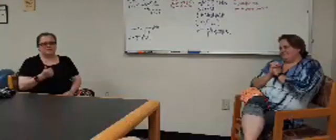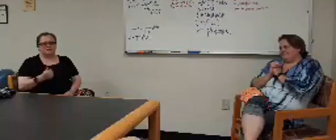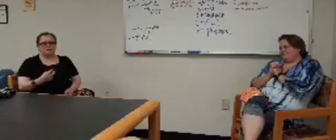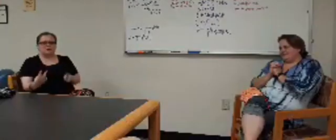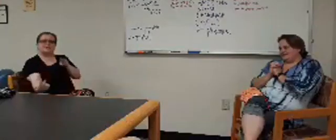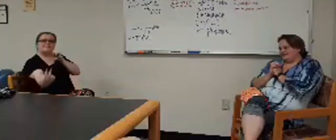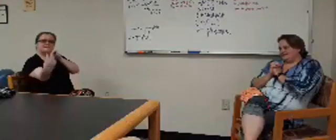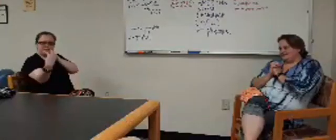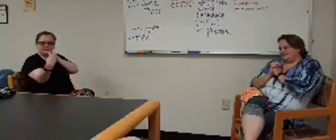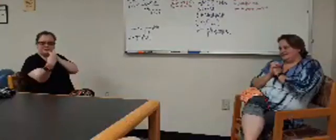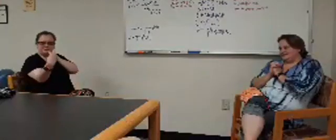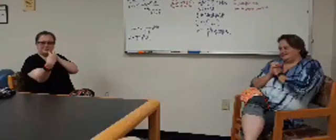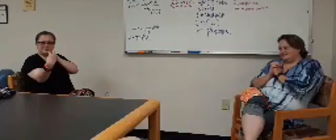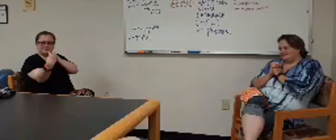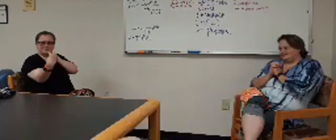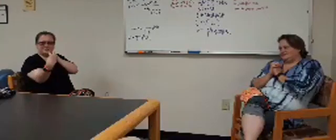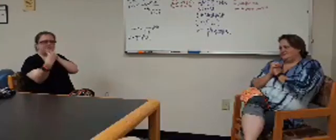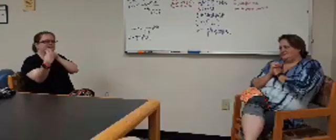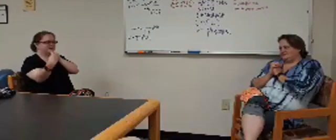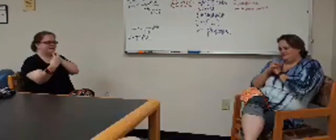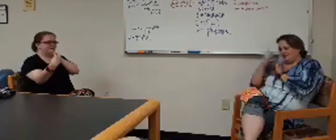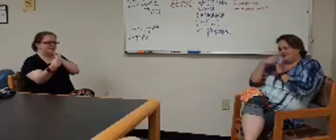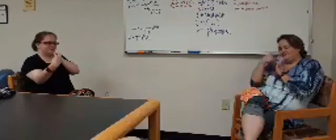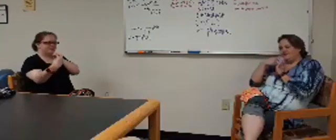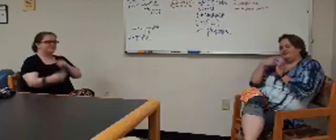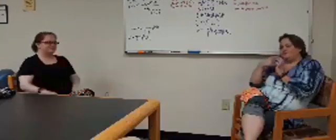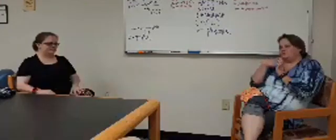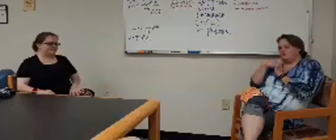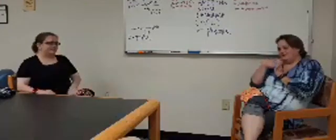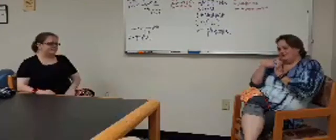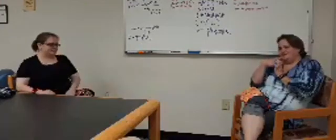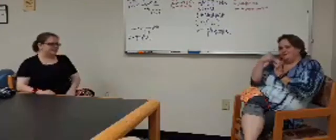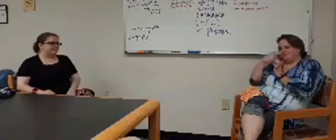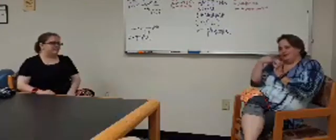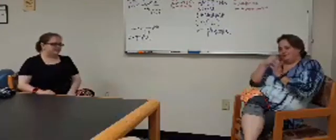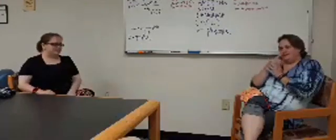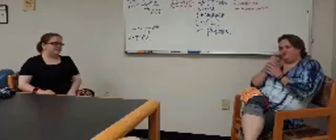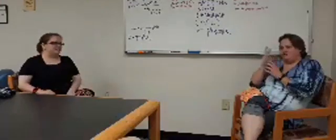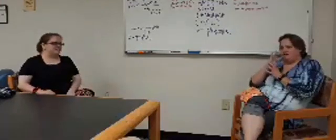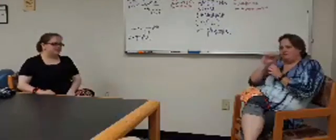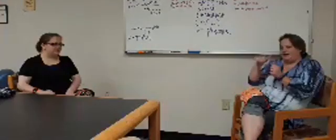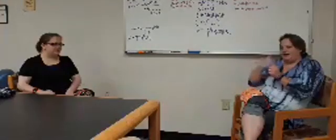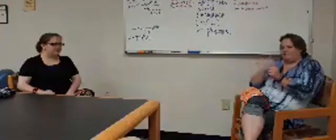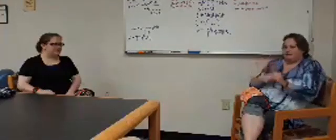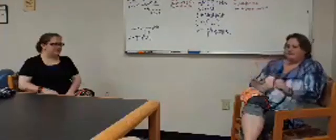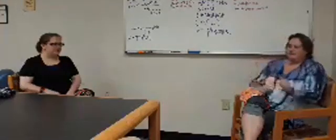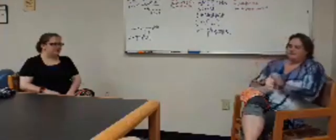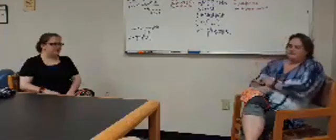Always face. Okay. Face. If you're caught behind, like.